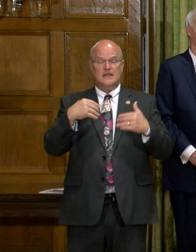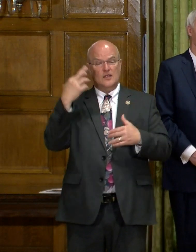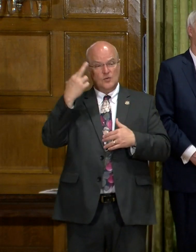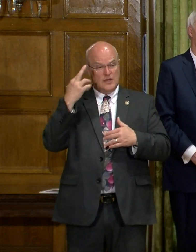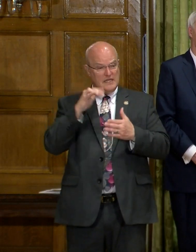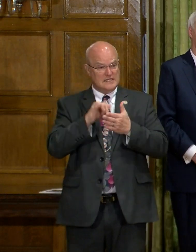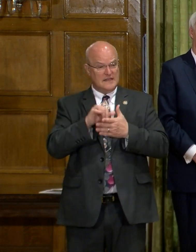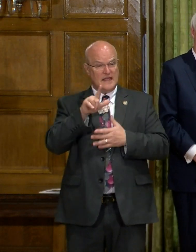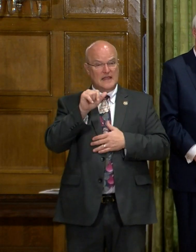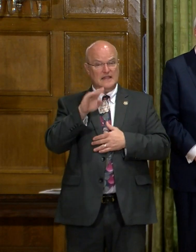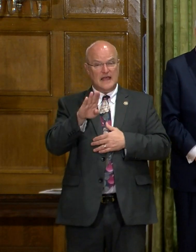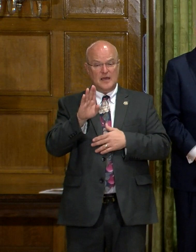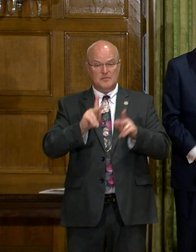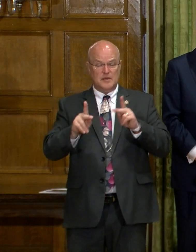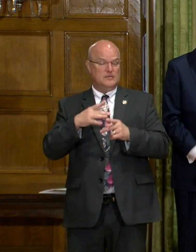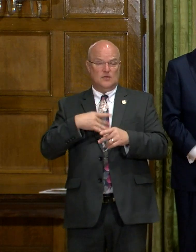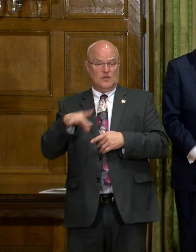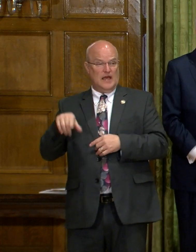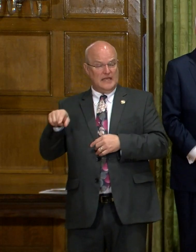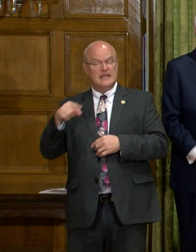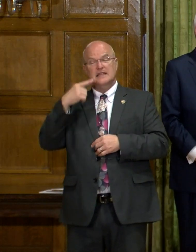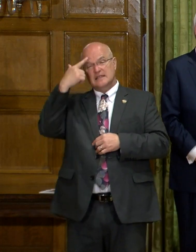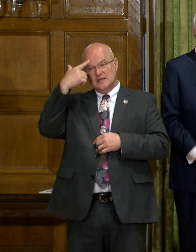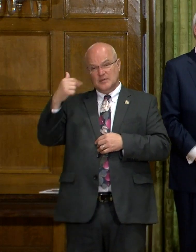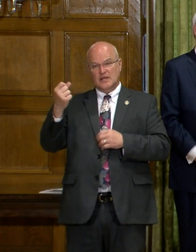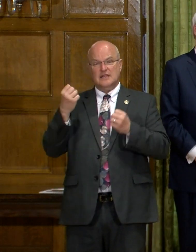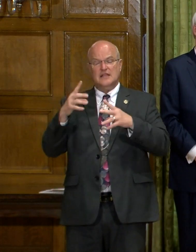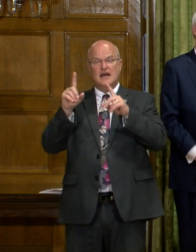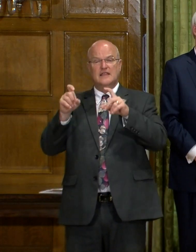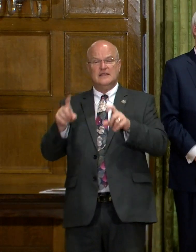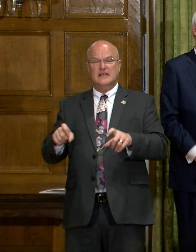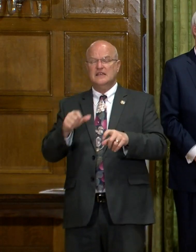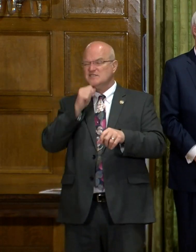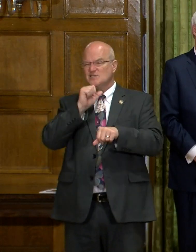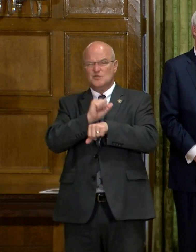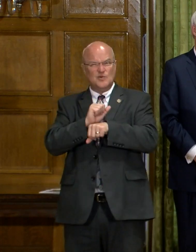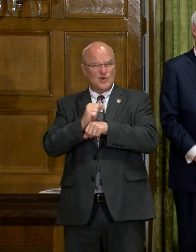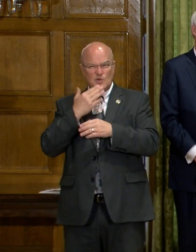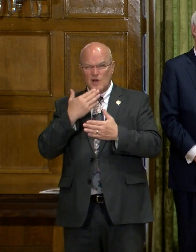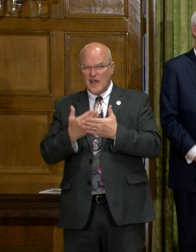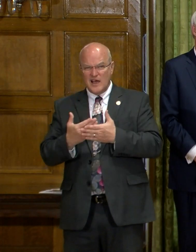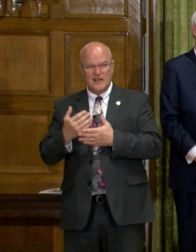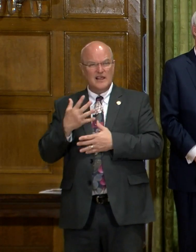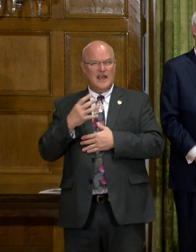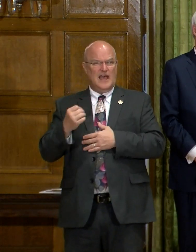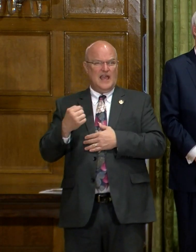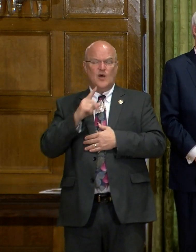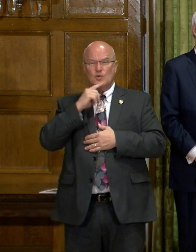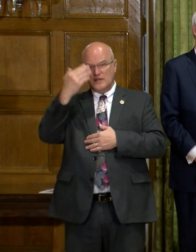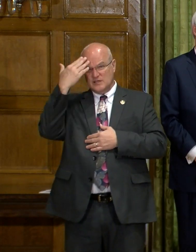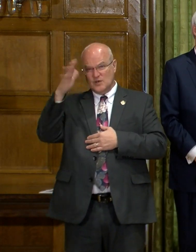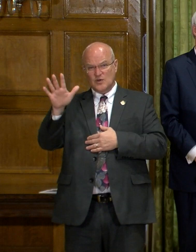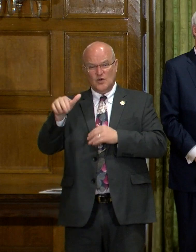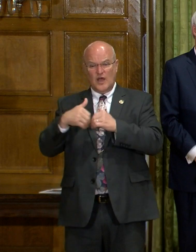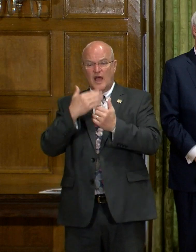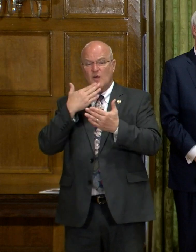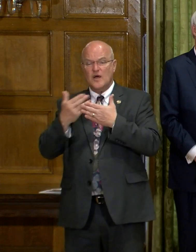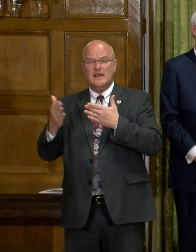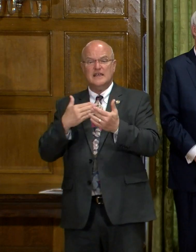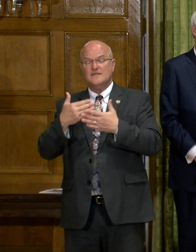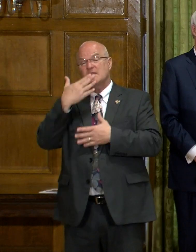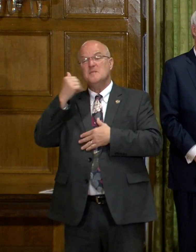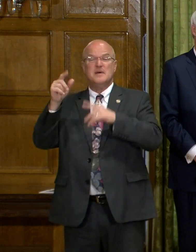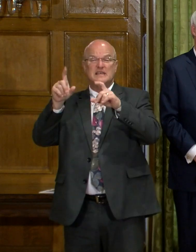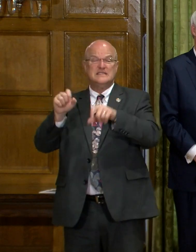reason that laboratory people don't like it is because a lot of the tests don't work very well, and we don't really know how well even the